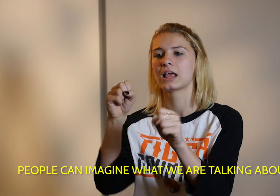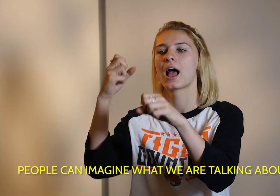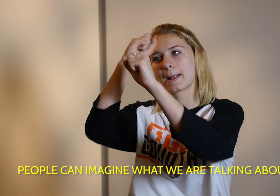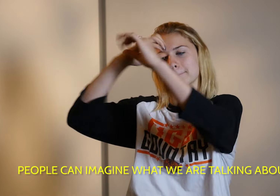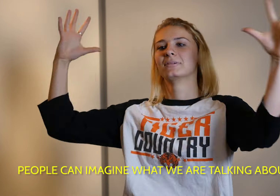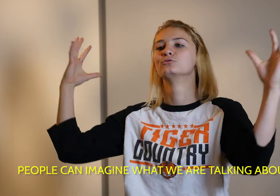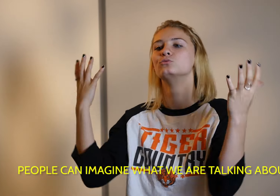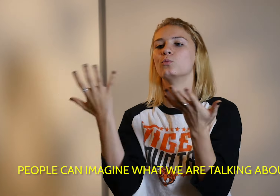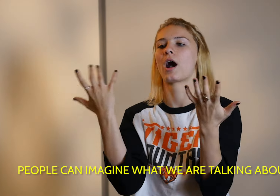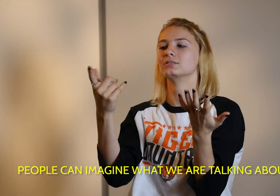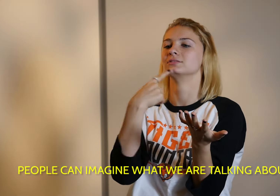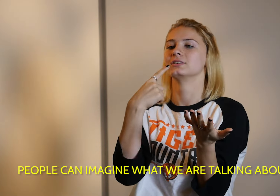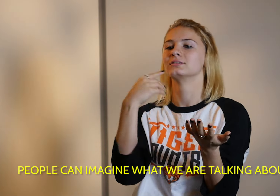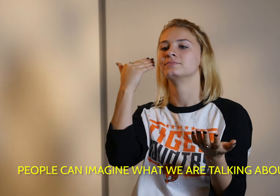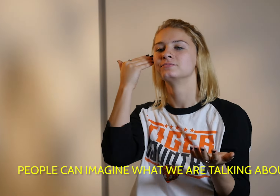People can imagine what we're talking about.